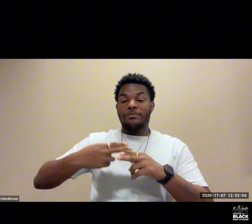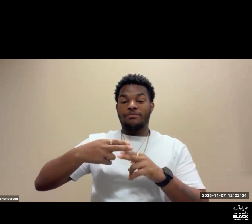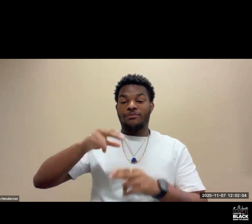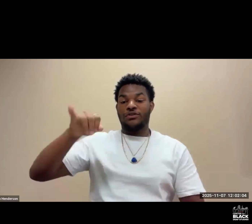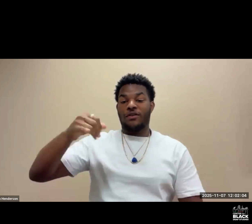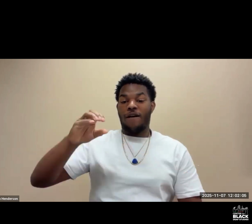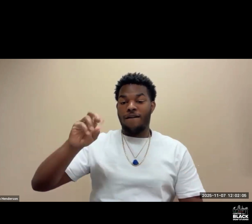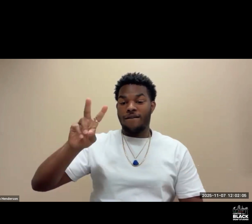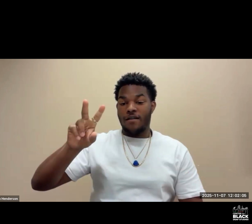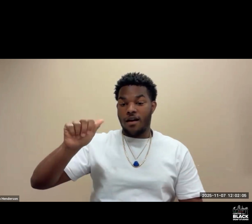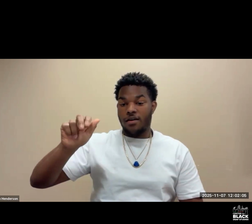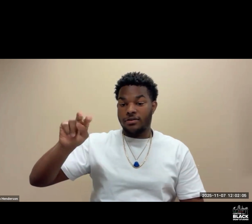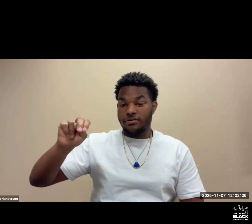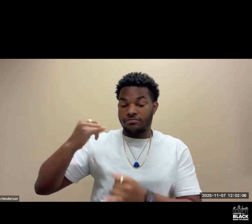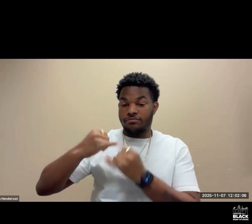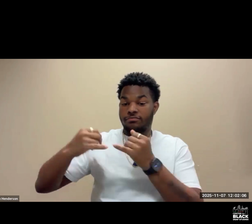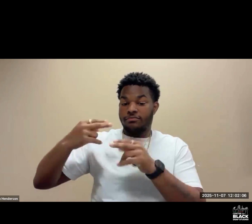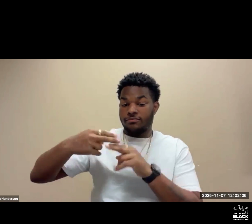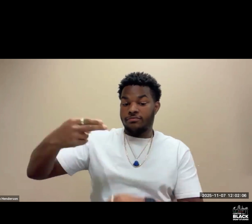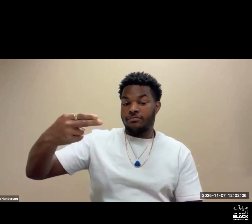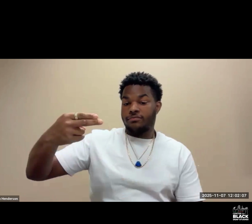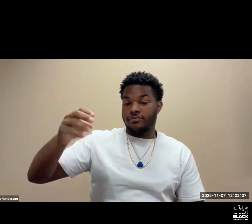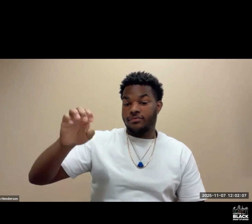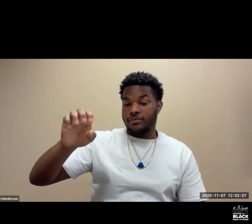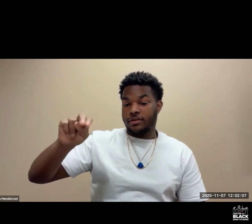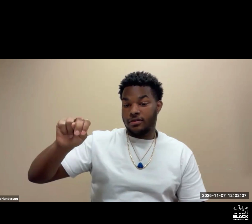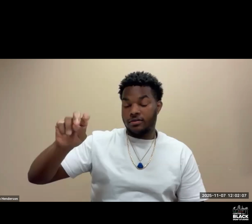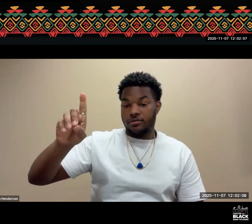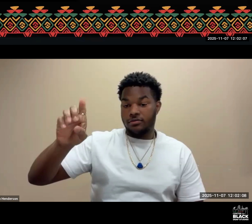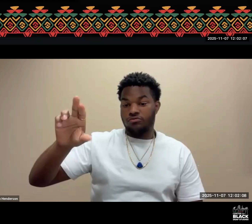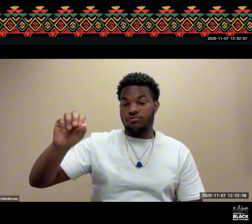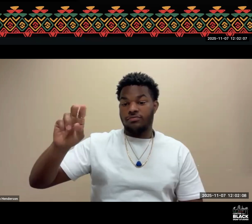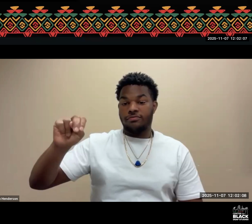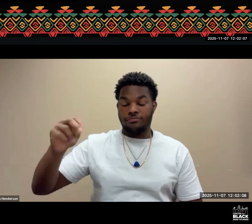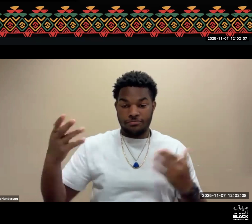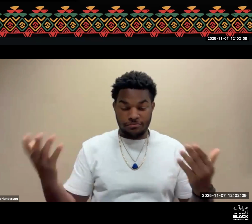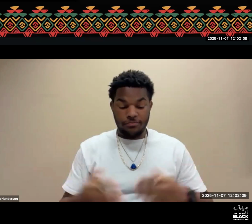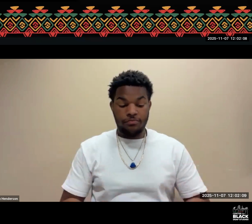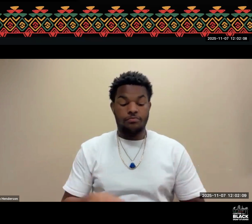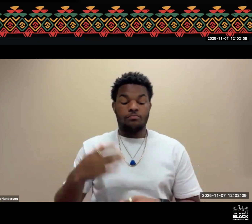Hello, everyone. My name is Jovan Henderson.